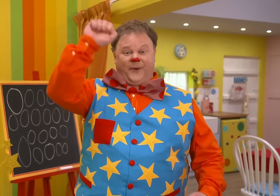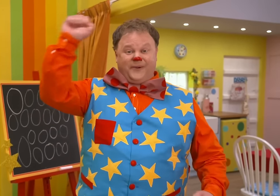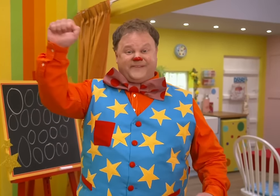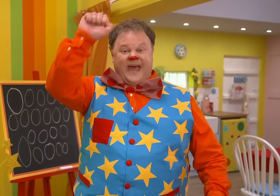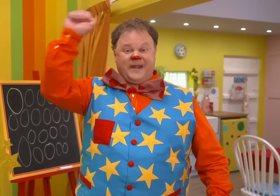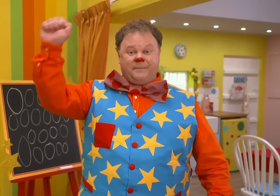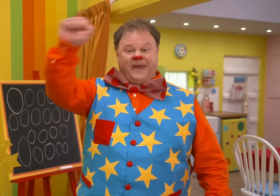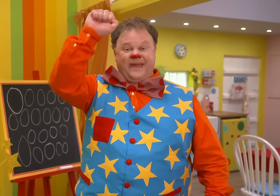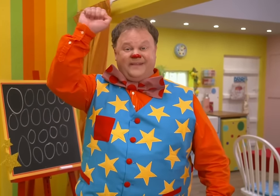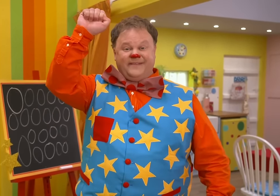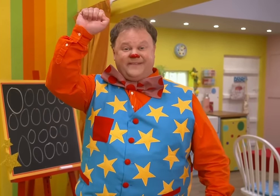All 10 pins!